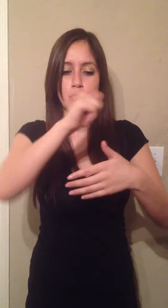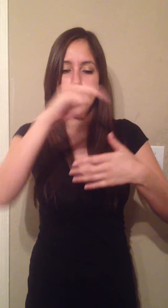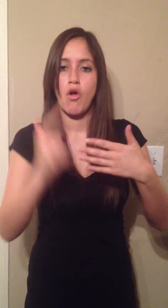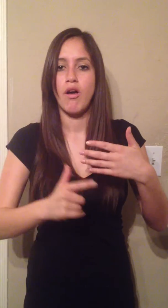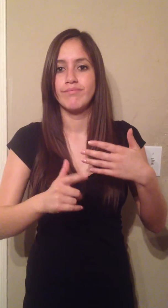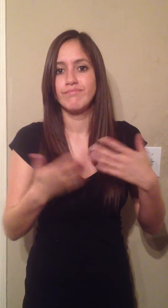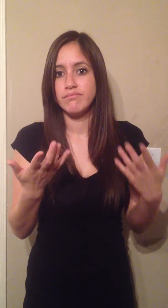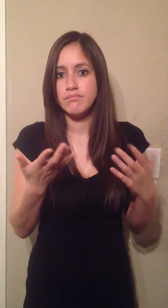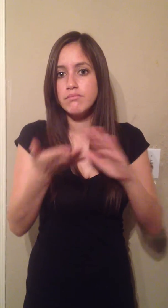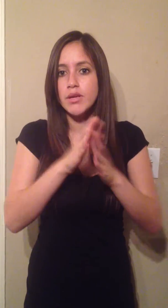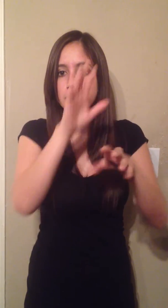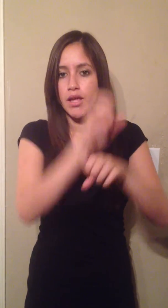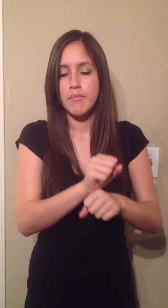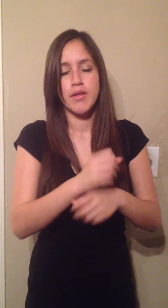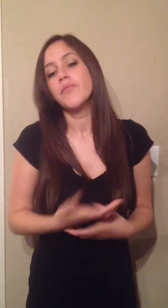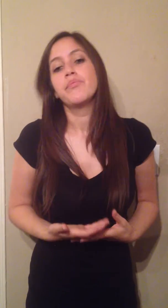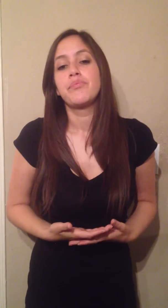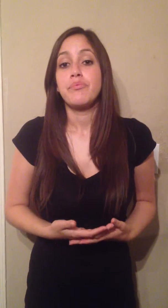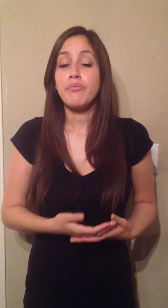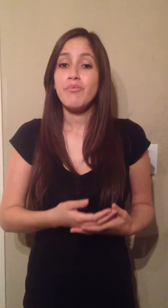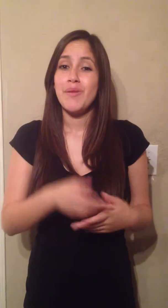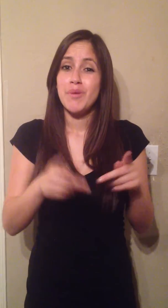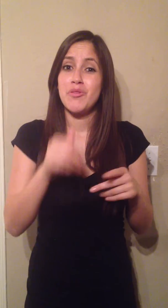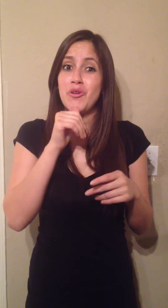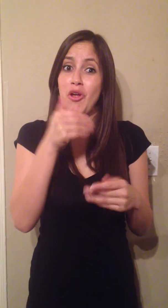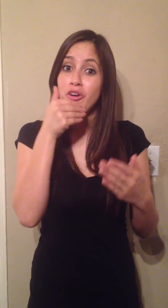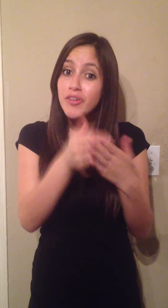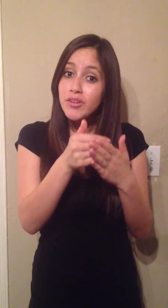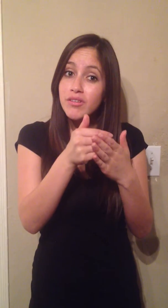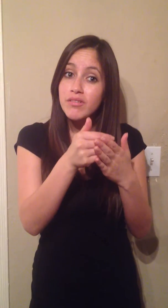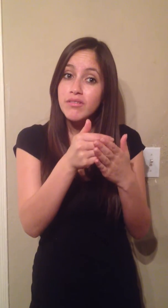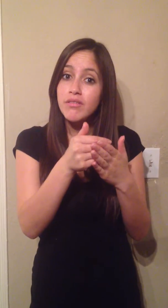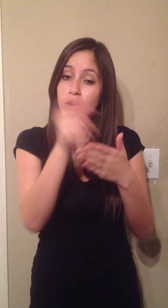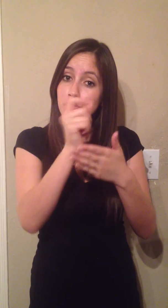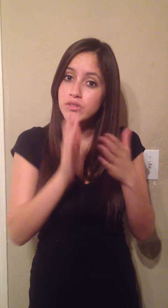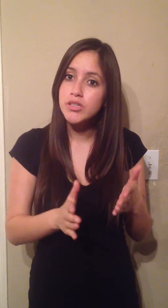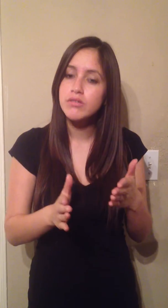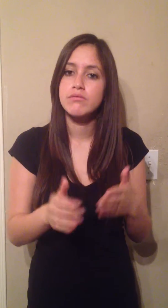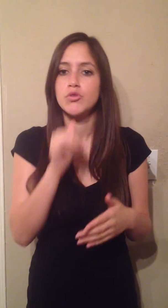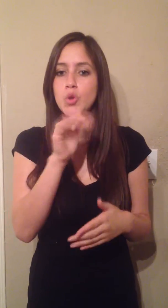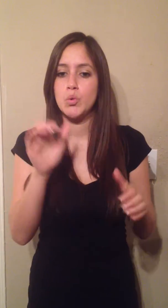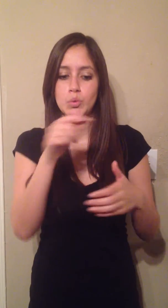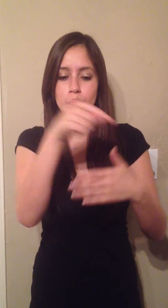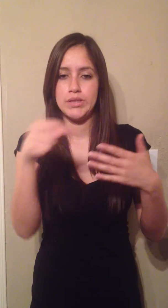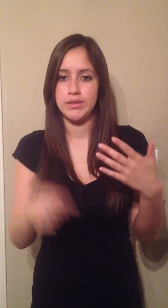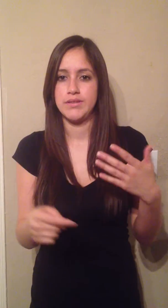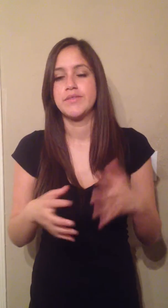can learn to do them, you'll be better at note taking than most people. The first one on the list has nothing to do with taking notes in